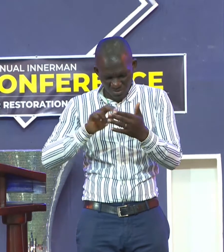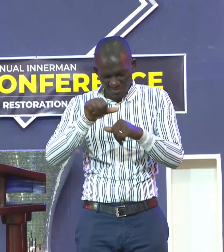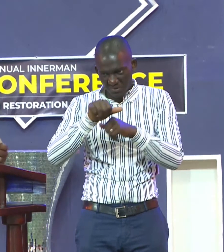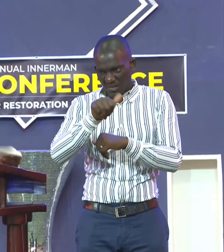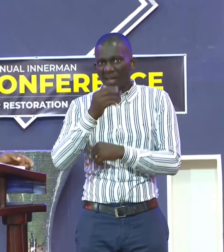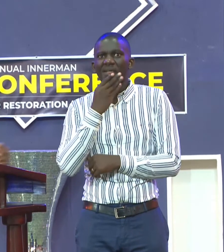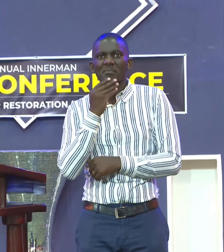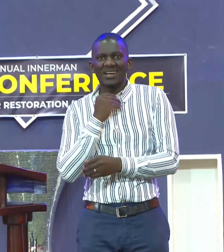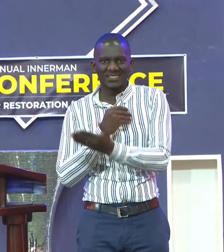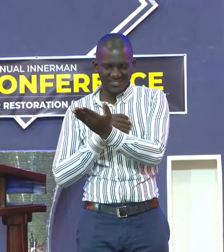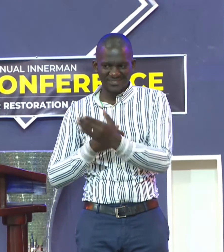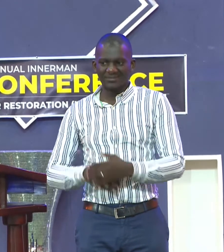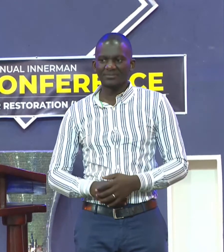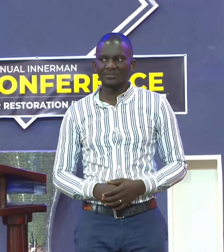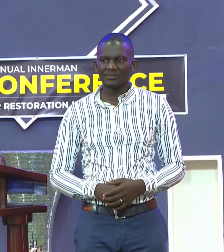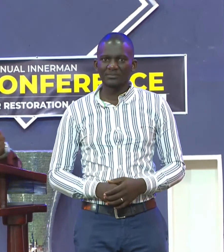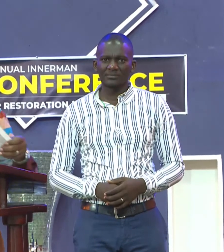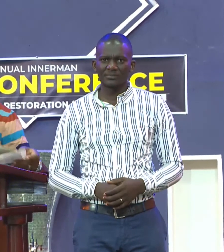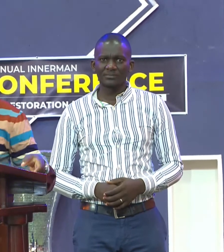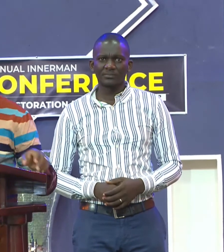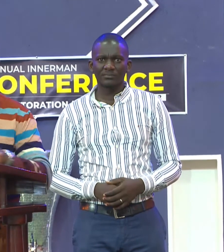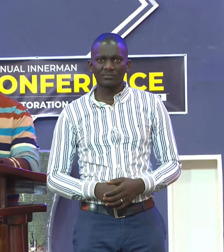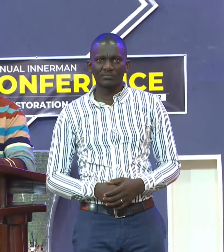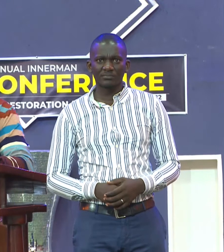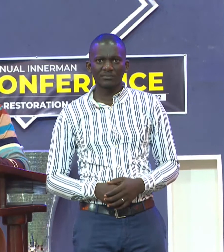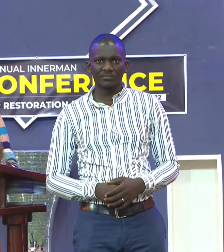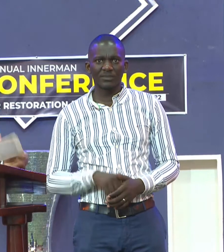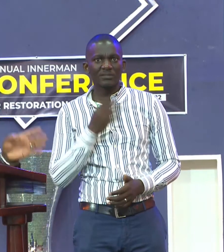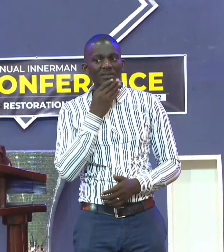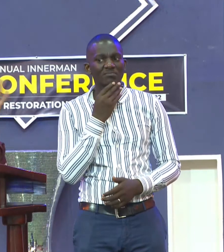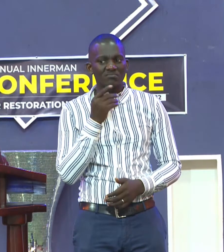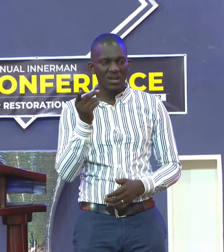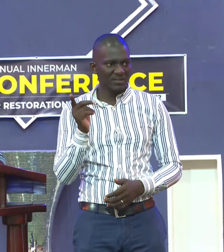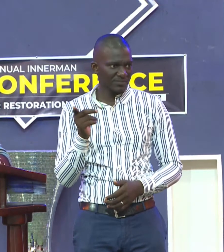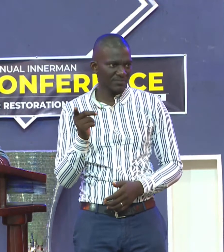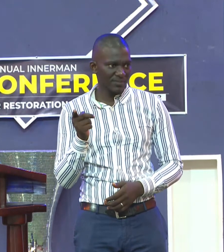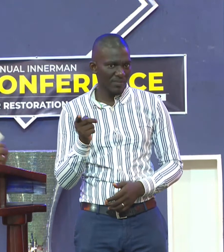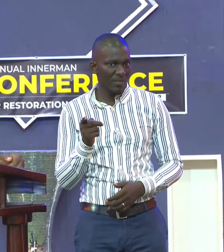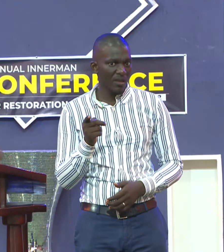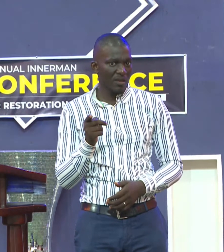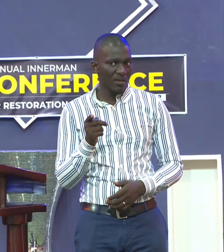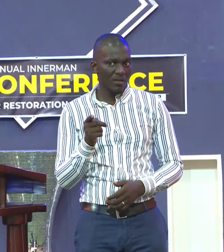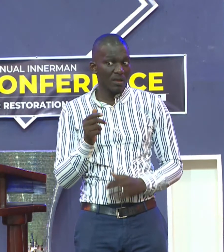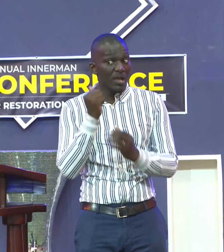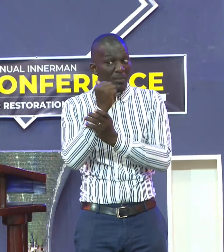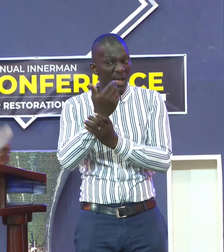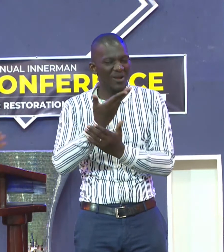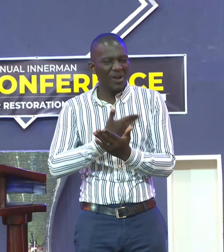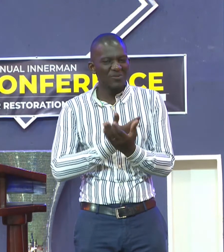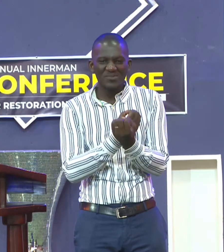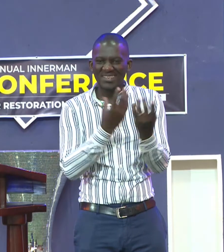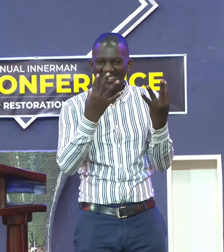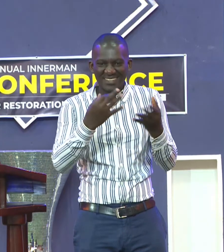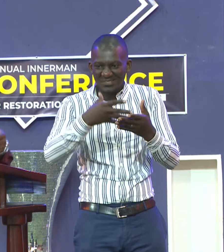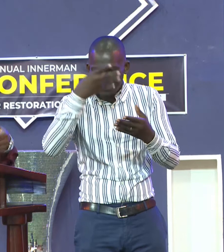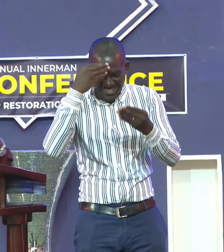consider another man, a man I do not want us to overlook. There is a